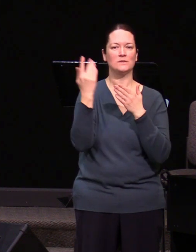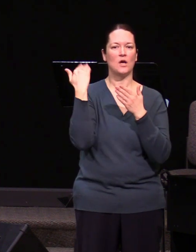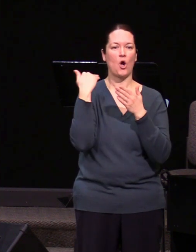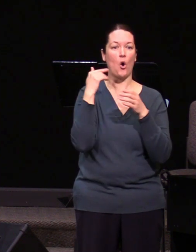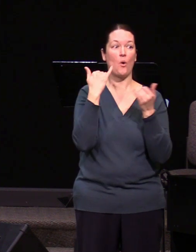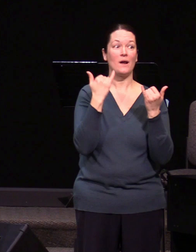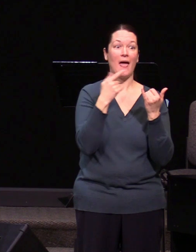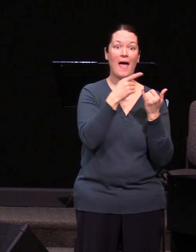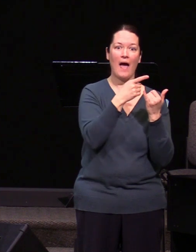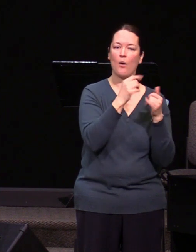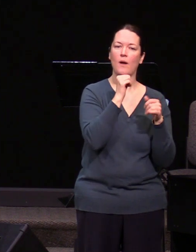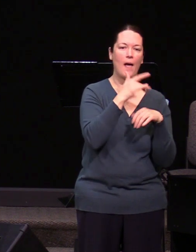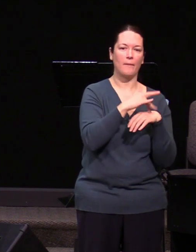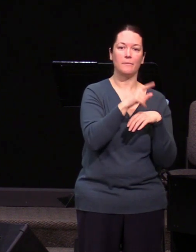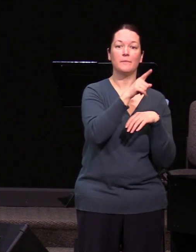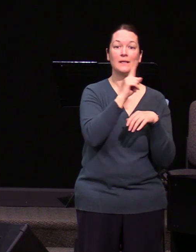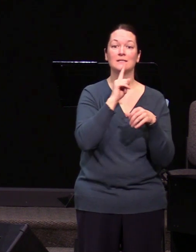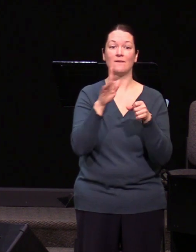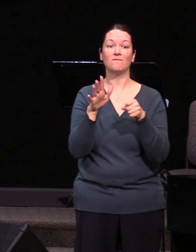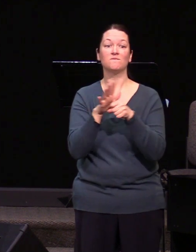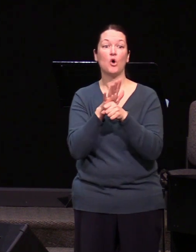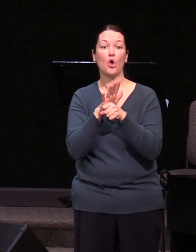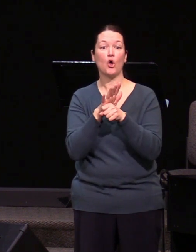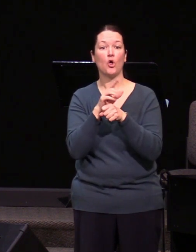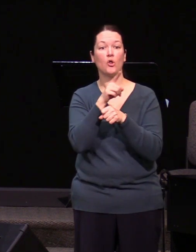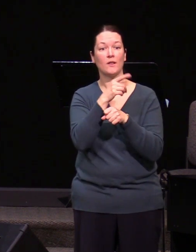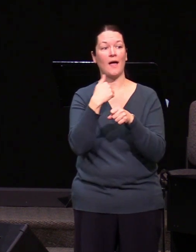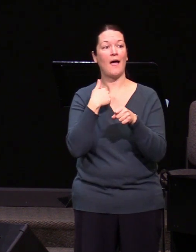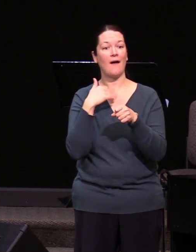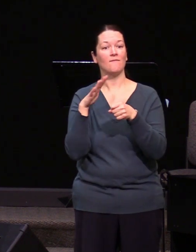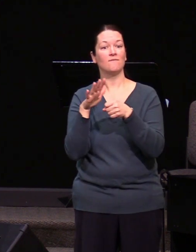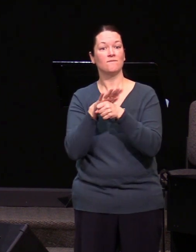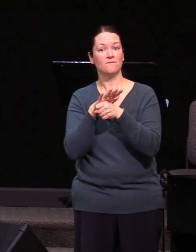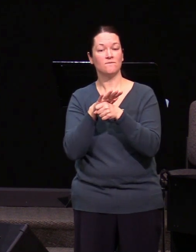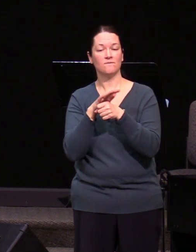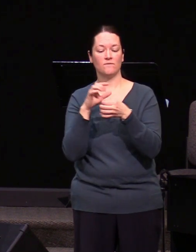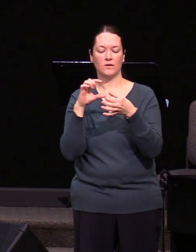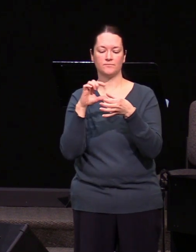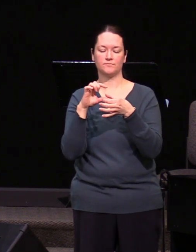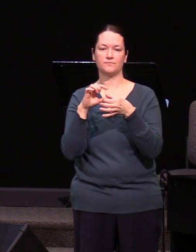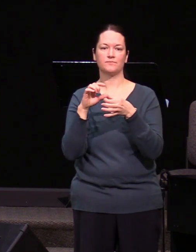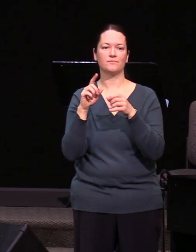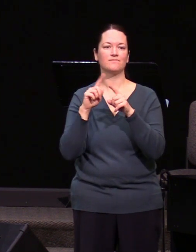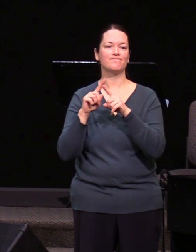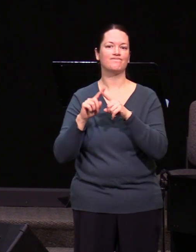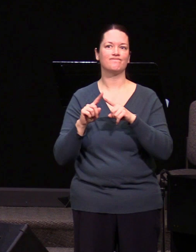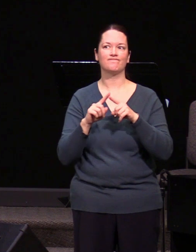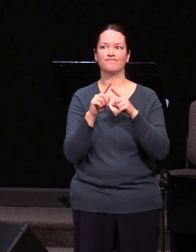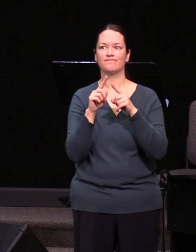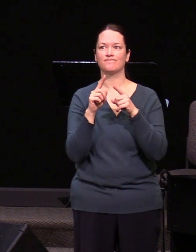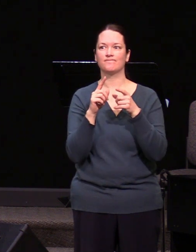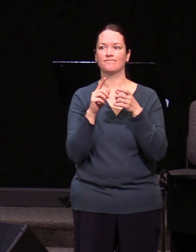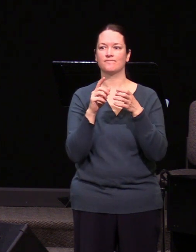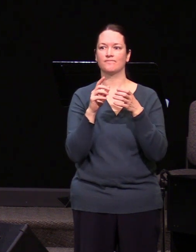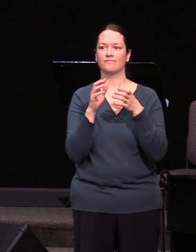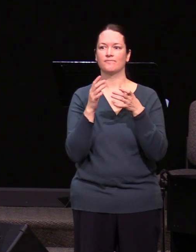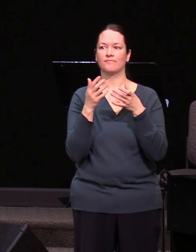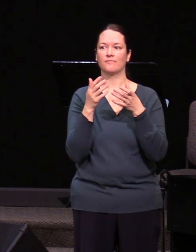full. Each of the vials are filled with a kind of a random assortment